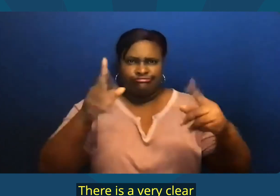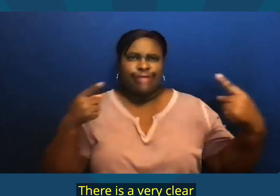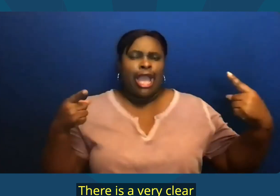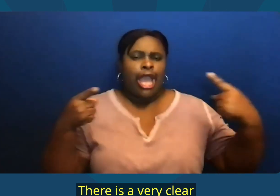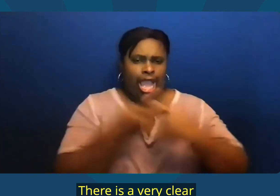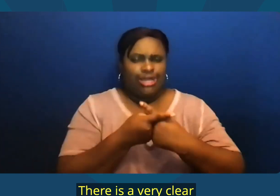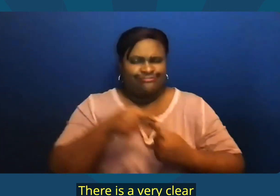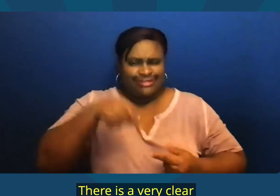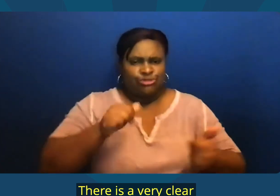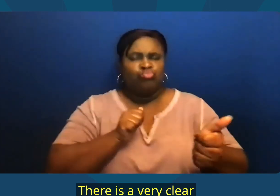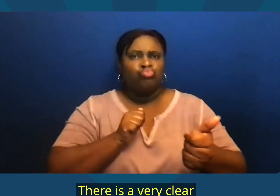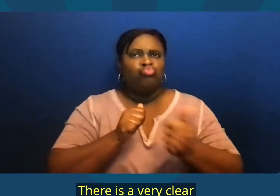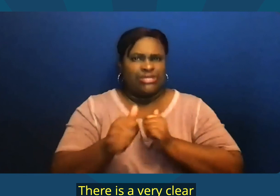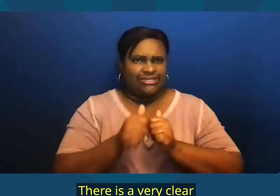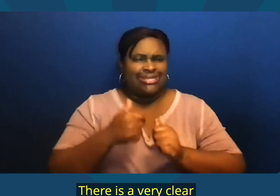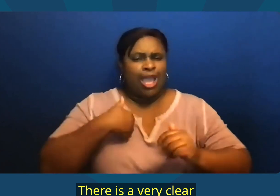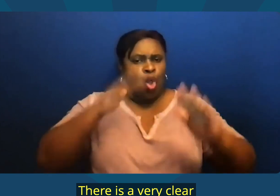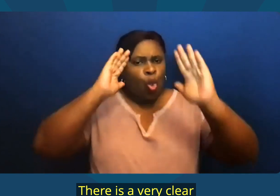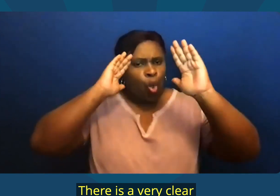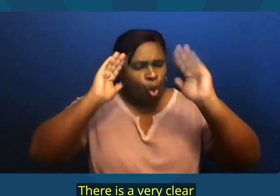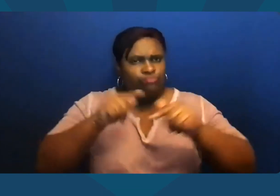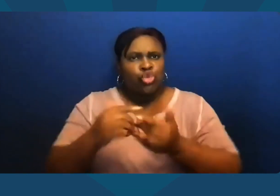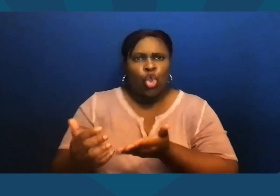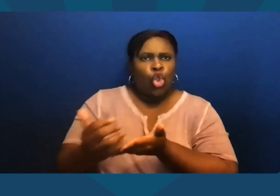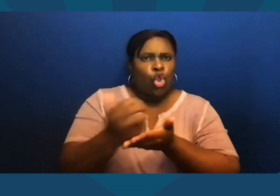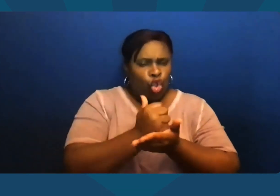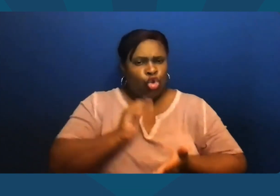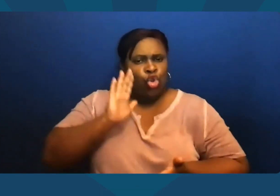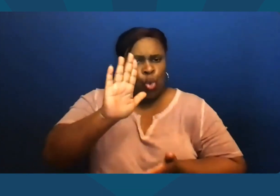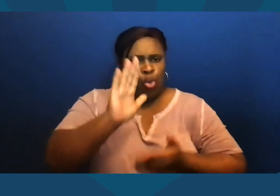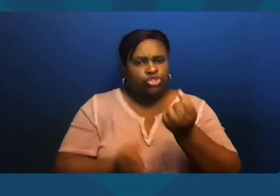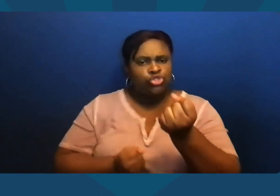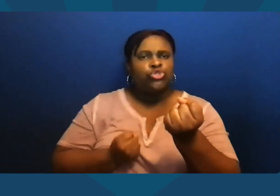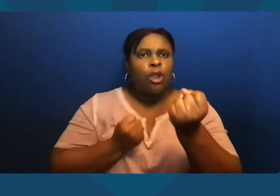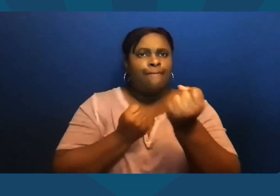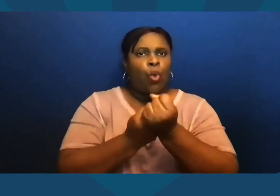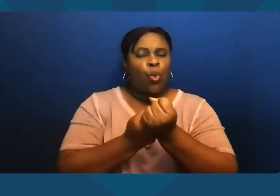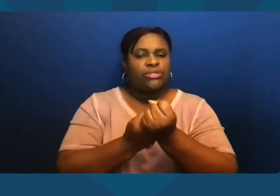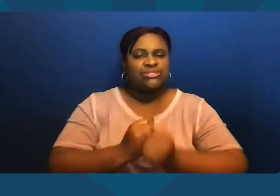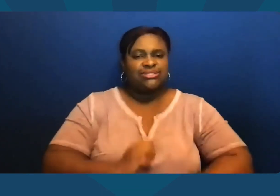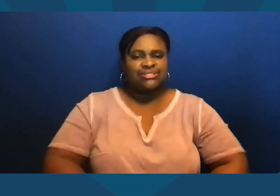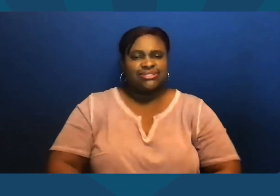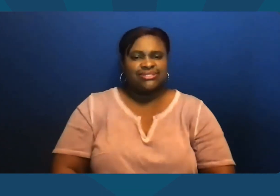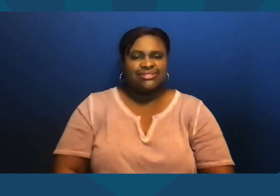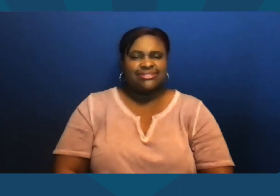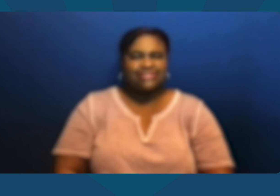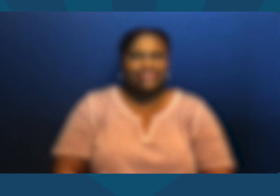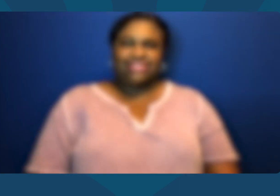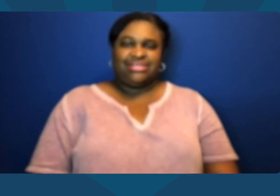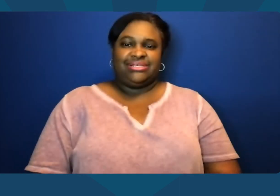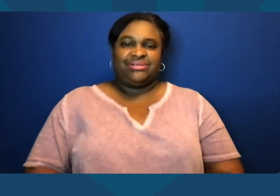There is a very clear contrast in this race, and I hope to earn your support.